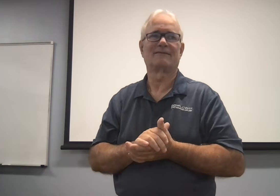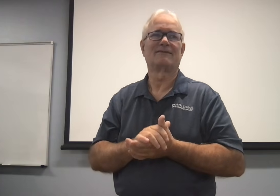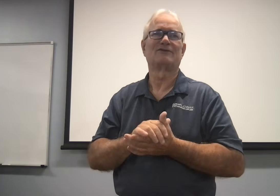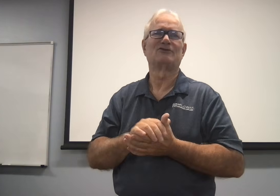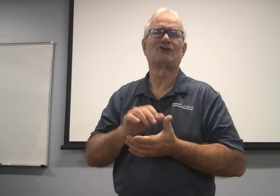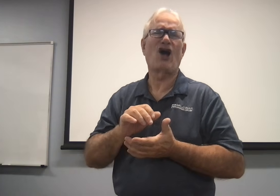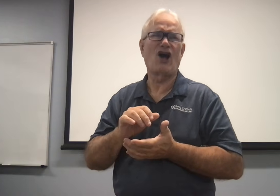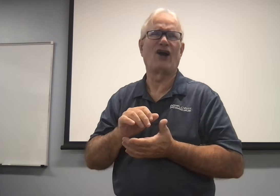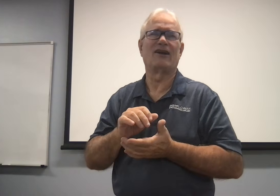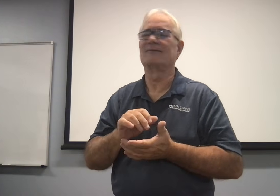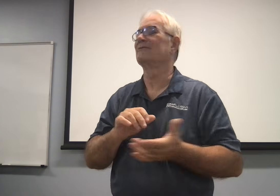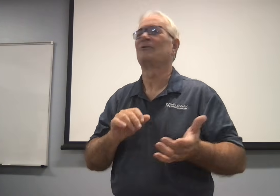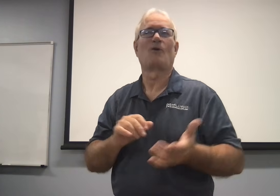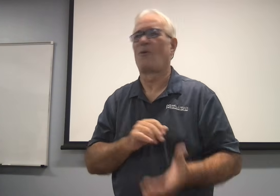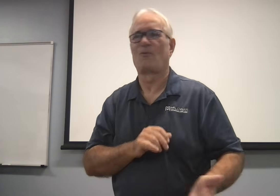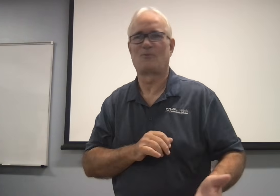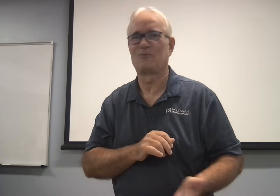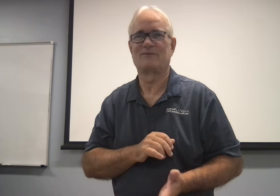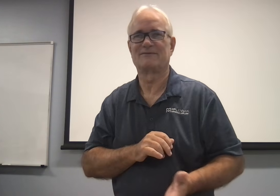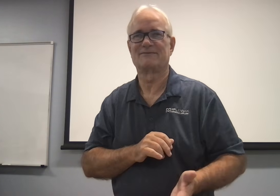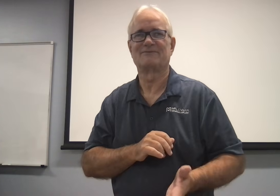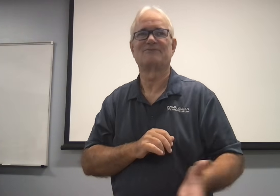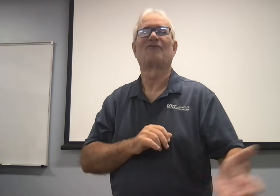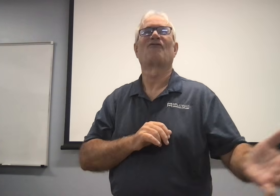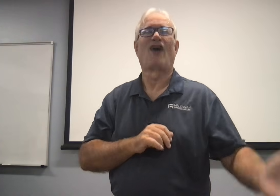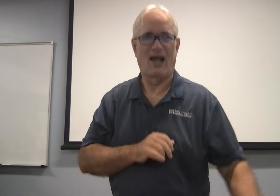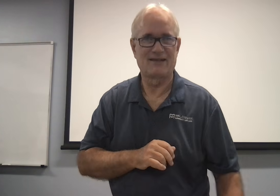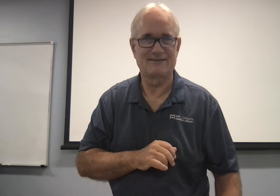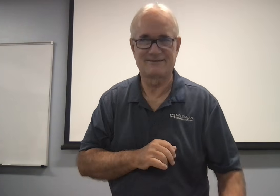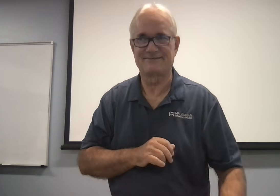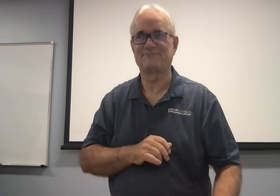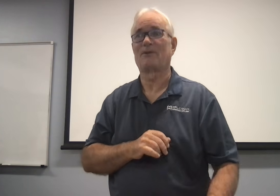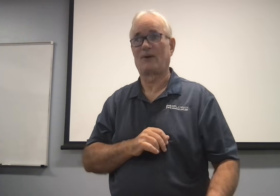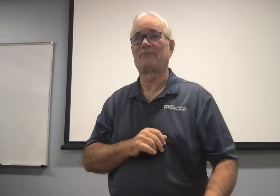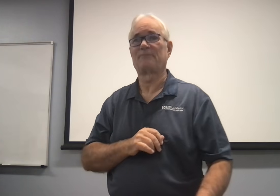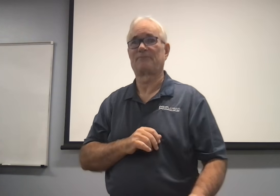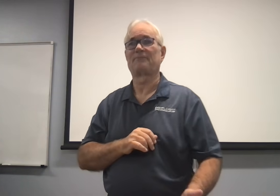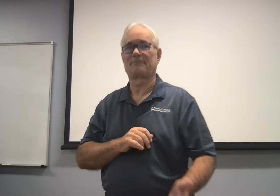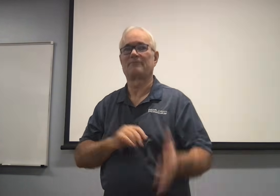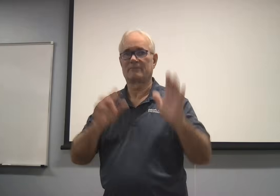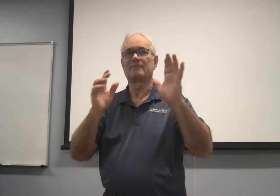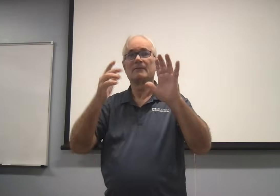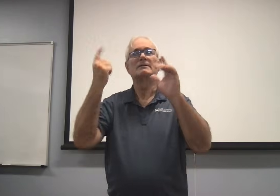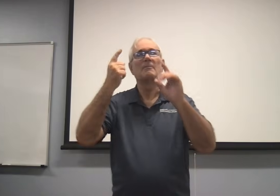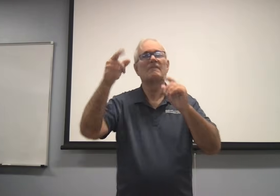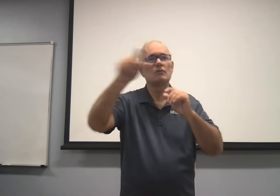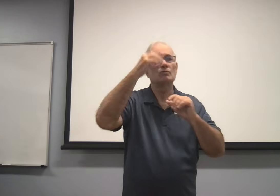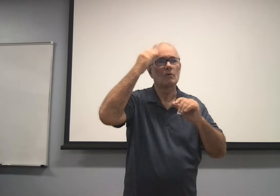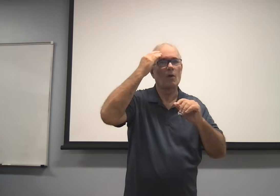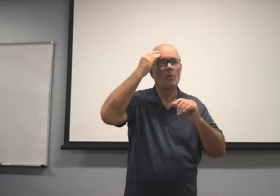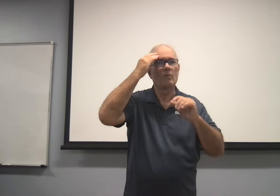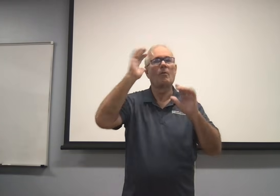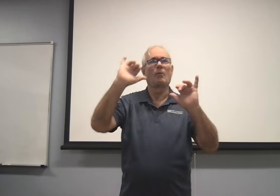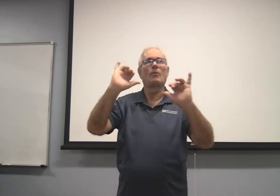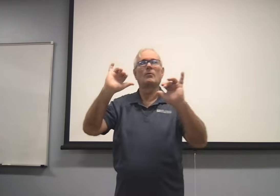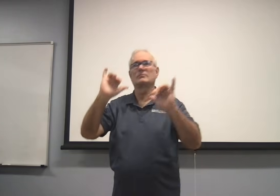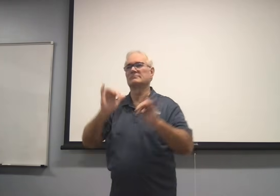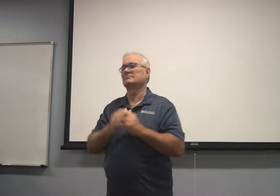Can't say Darn! that. You have to actually say it, okay? And some of you